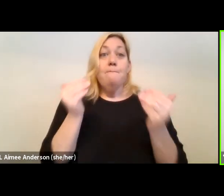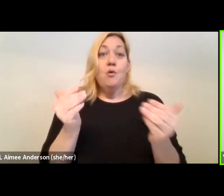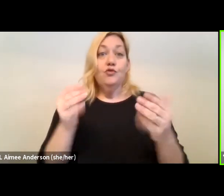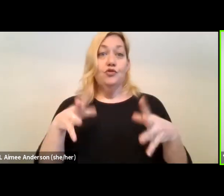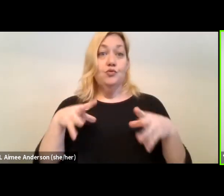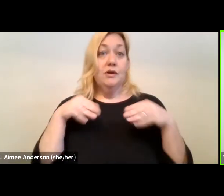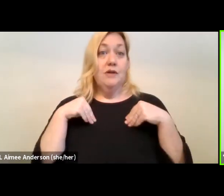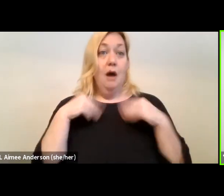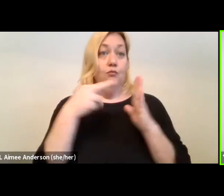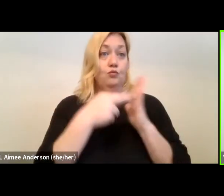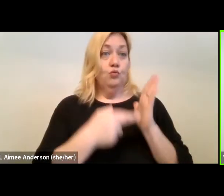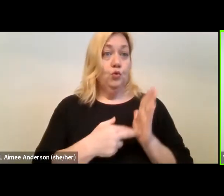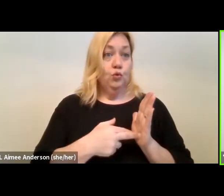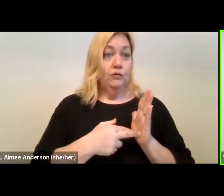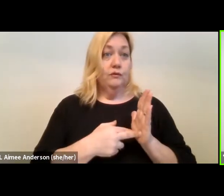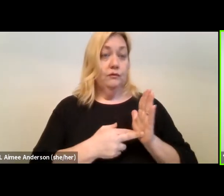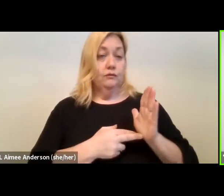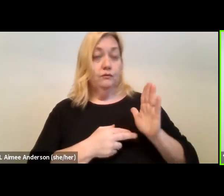these rules?